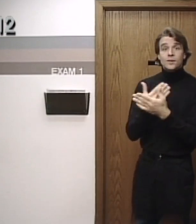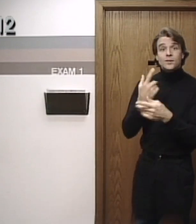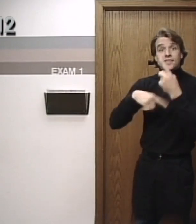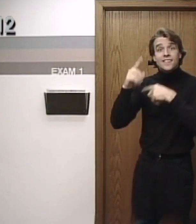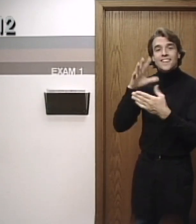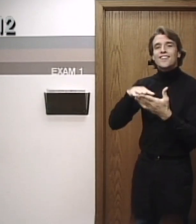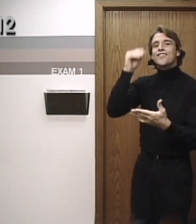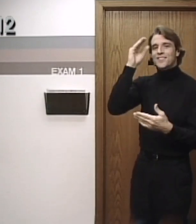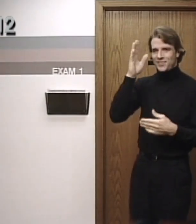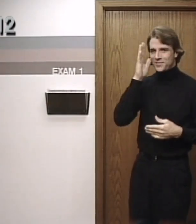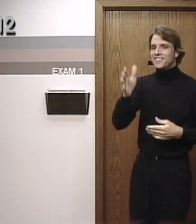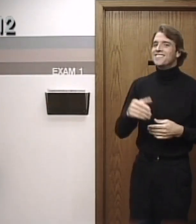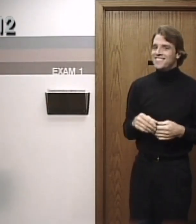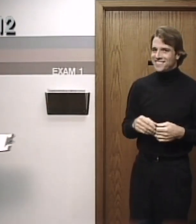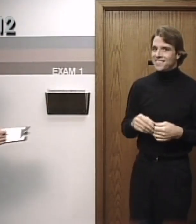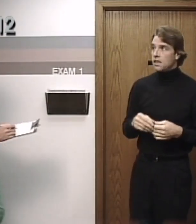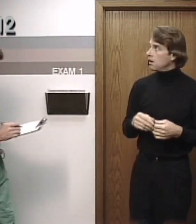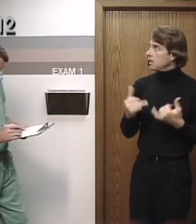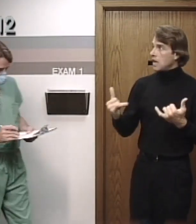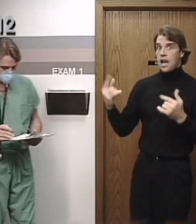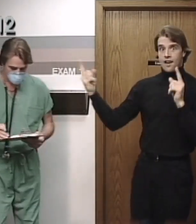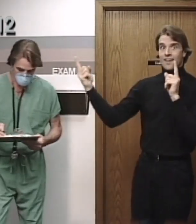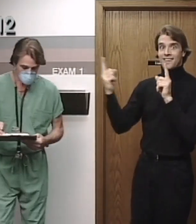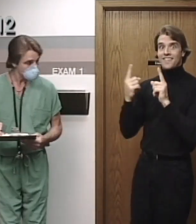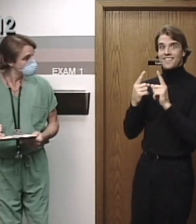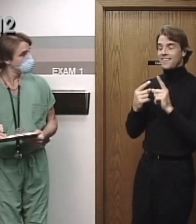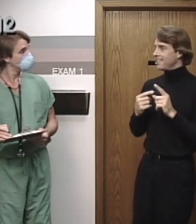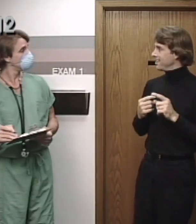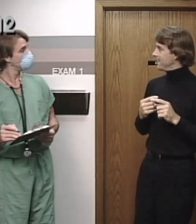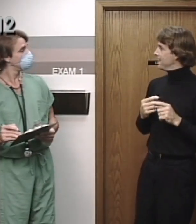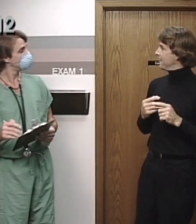interaction carefully and you will learn more new signs. Oh, here's the doctor.